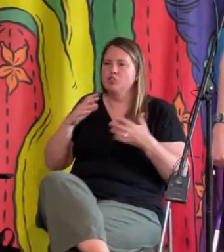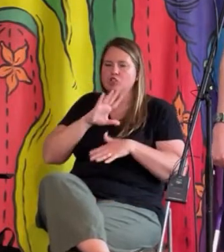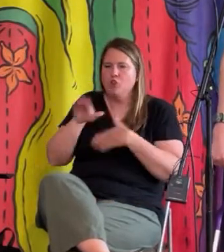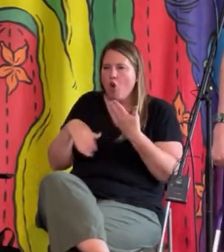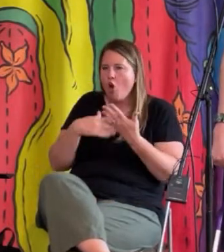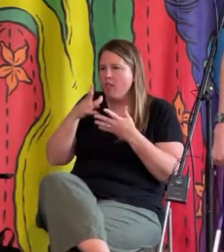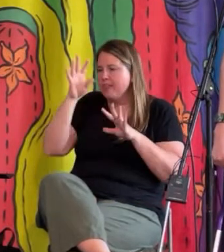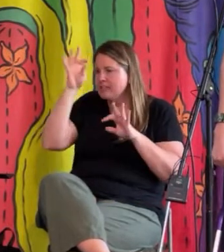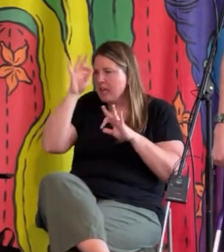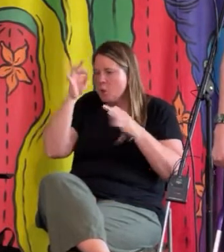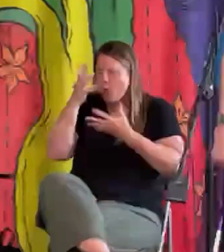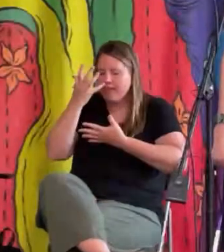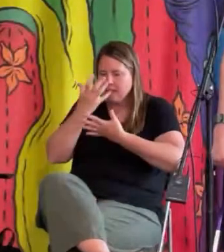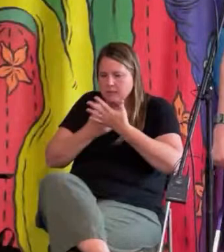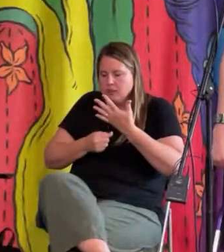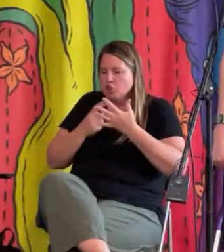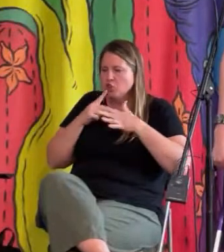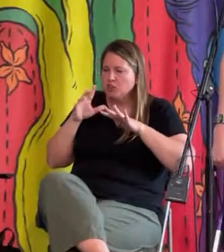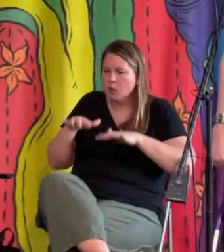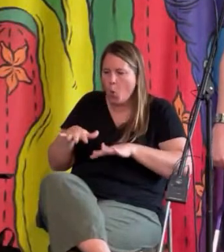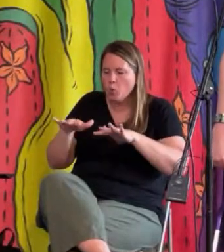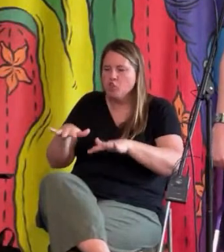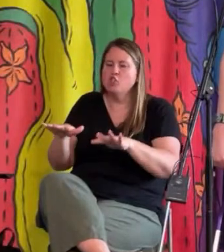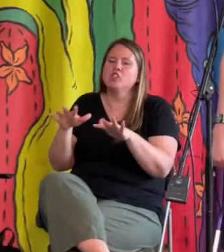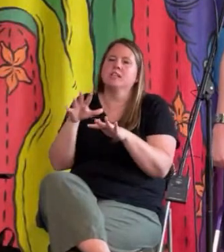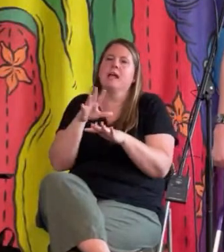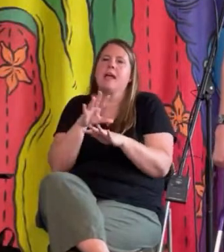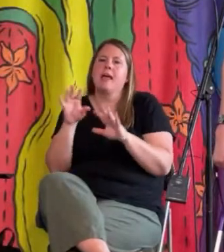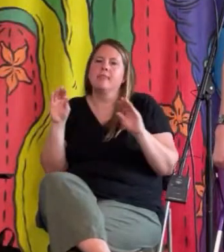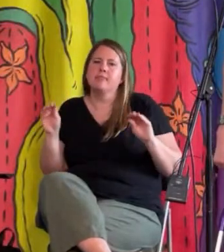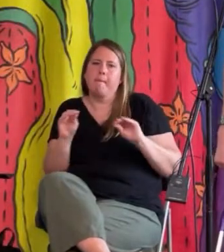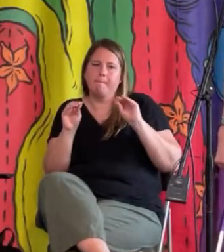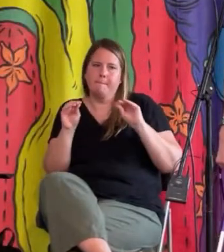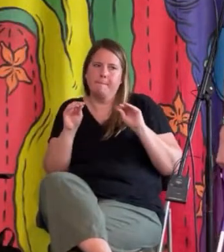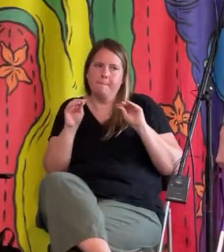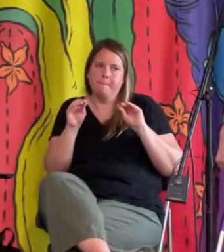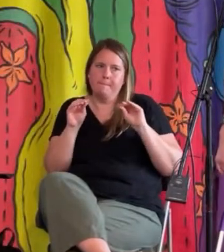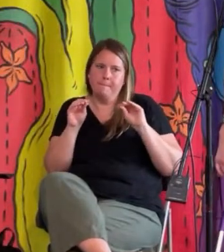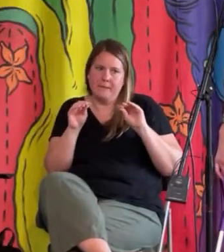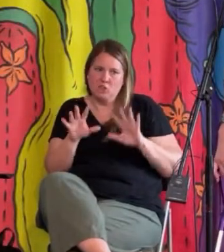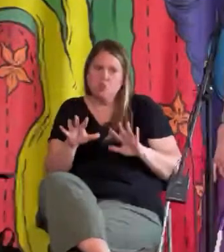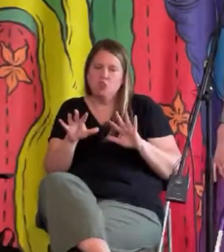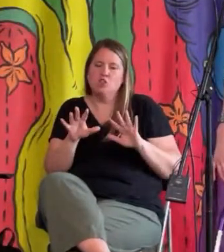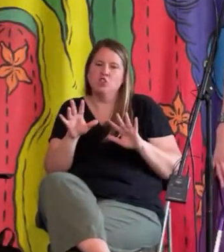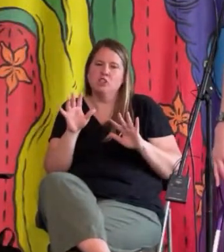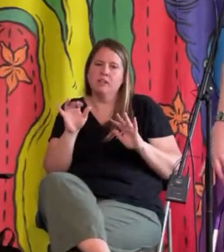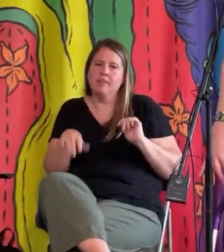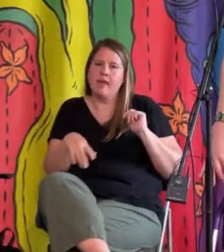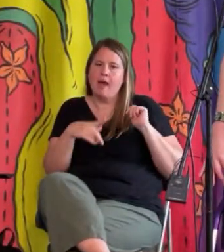buried, she is the ocean. And the Magician is the one who